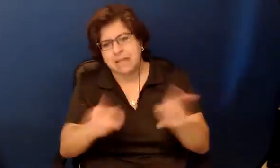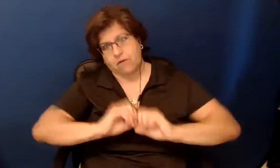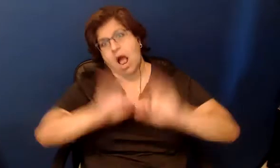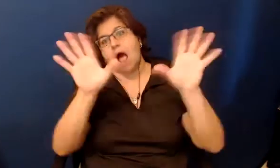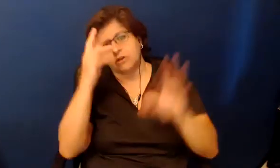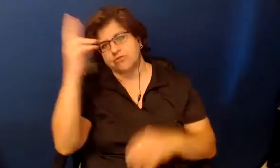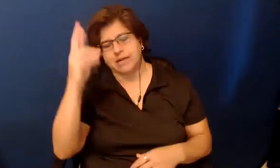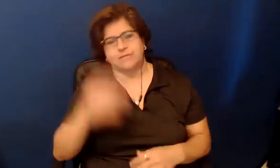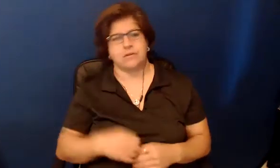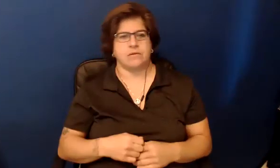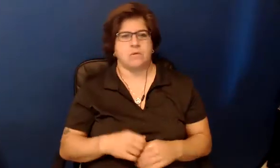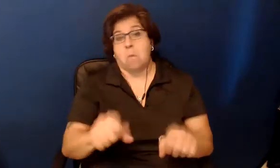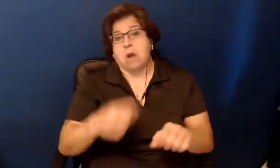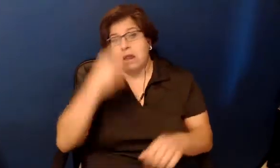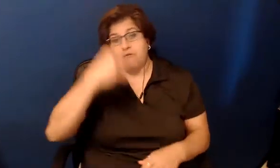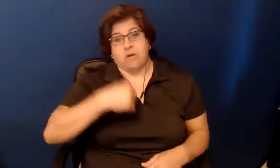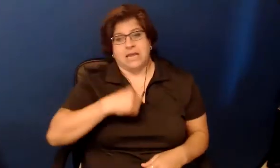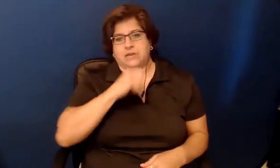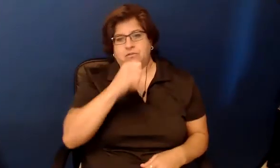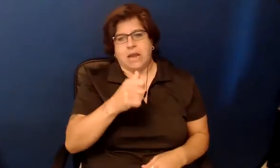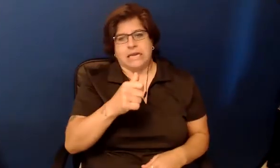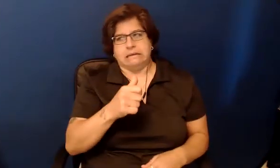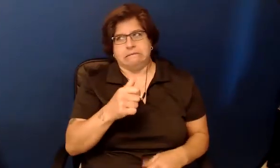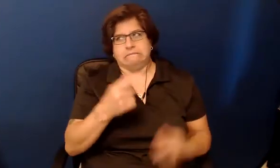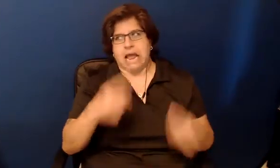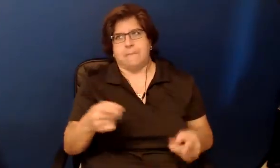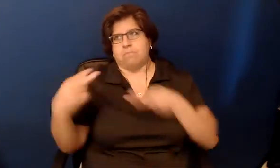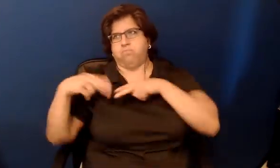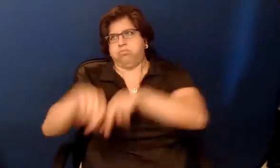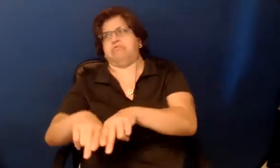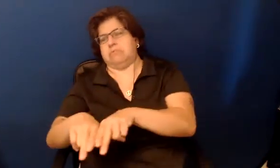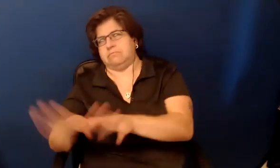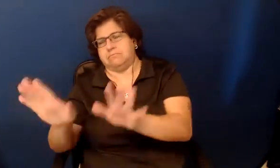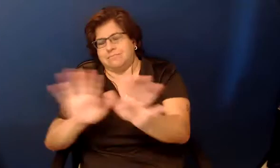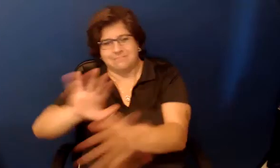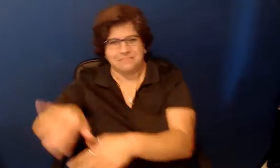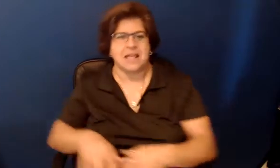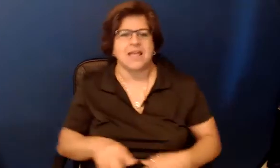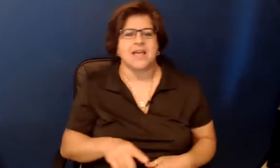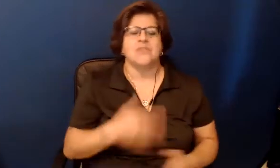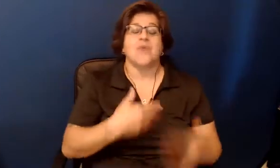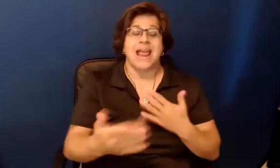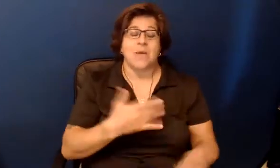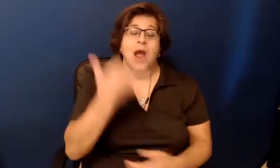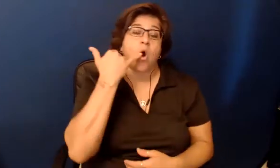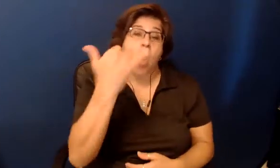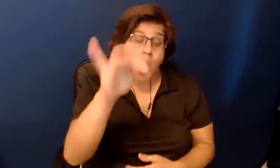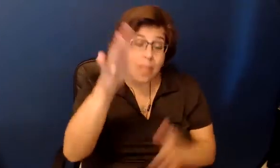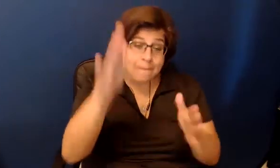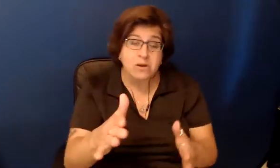place for obvious reasons, probably for me anyway, so I didn't wind up in bed with somebody. And anyway, I was to call